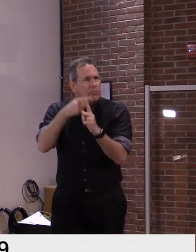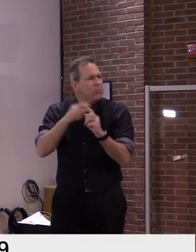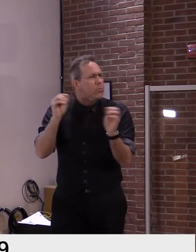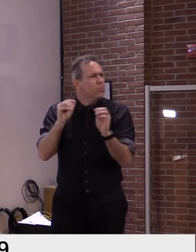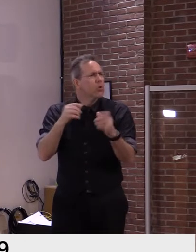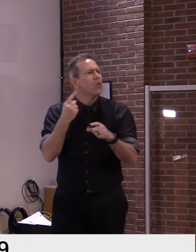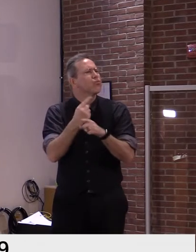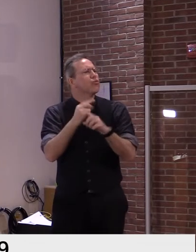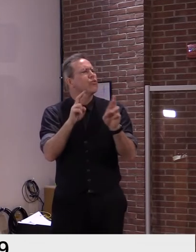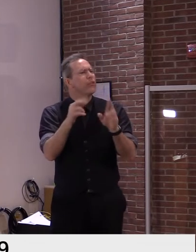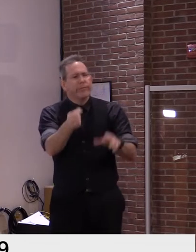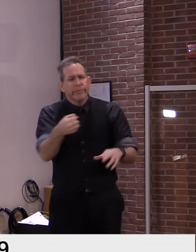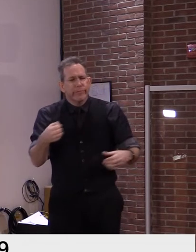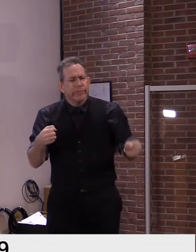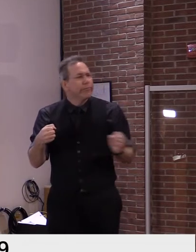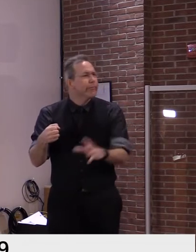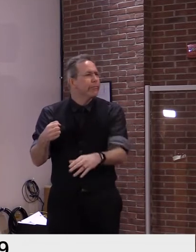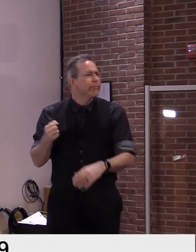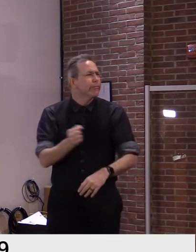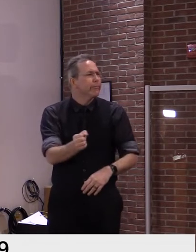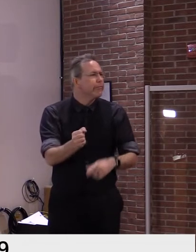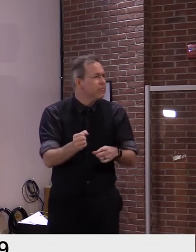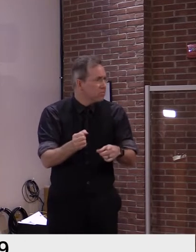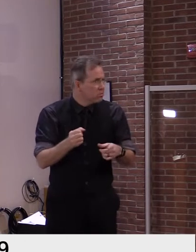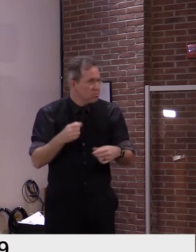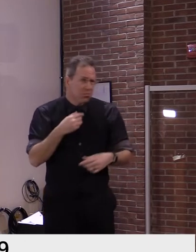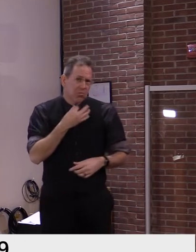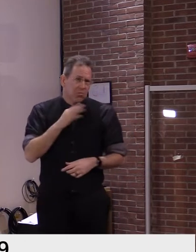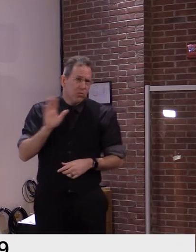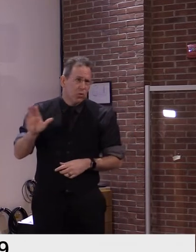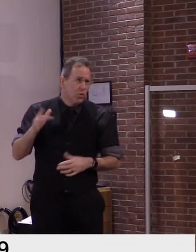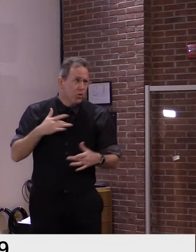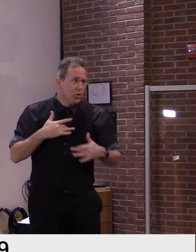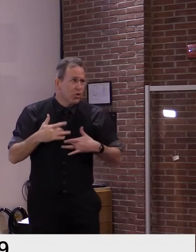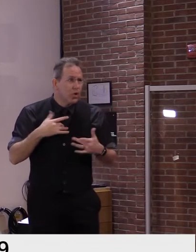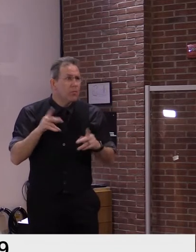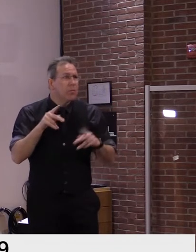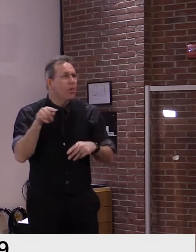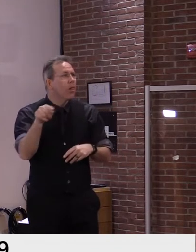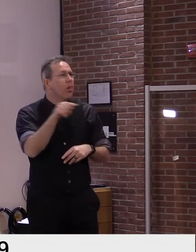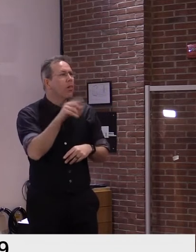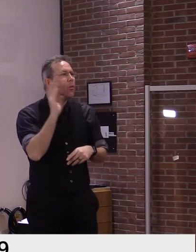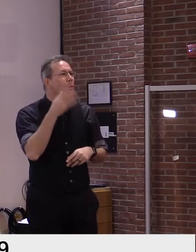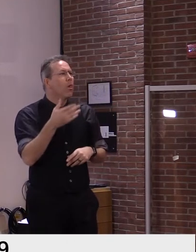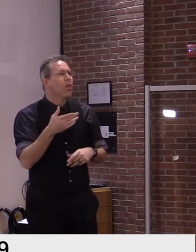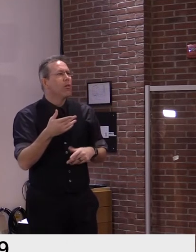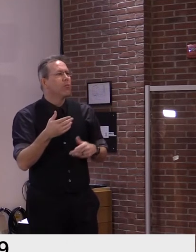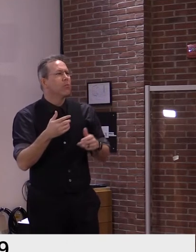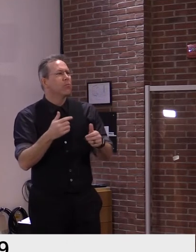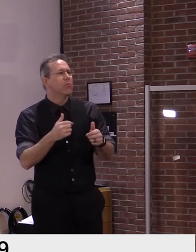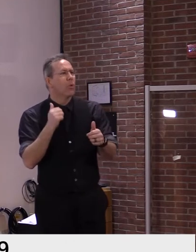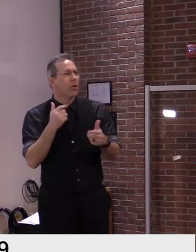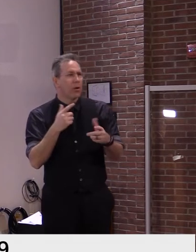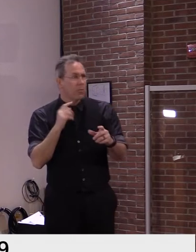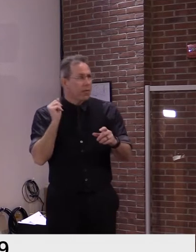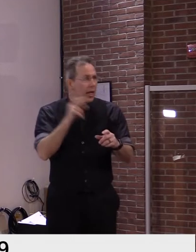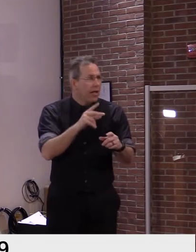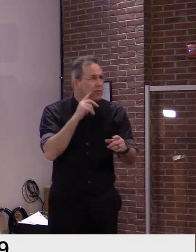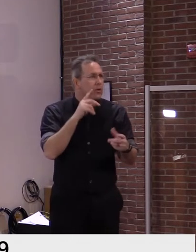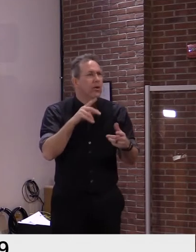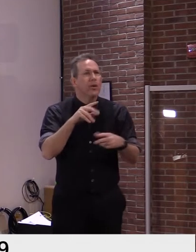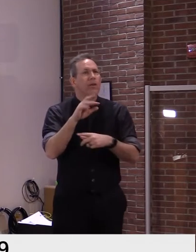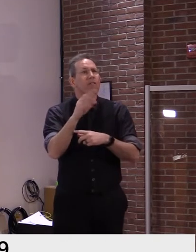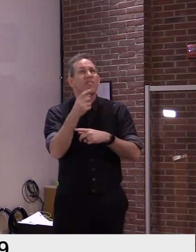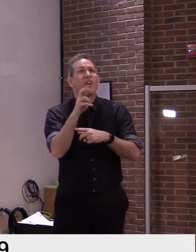And are you worried that people won't come back for the second dose on the first